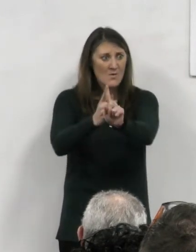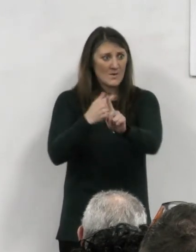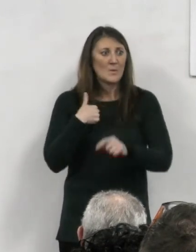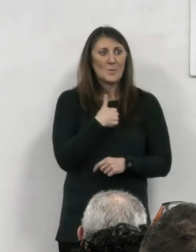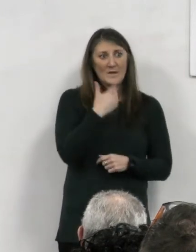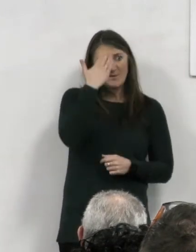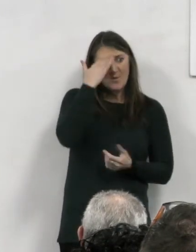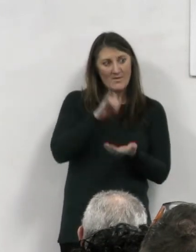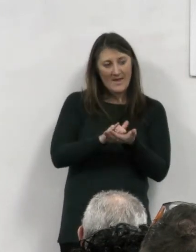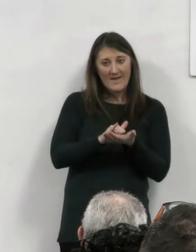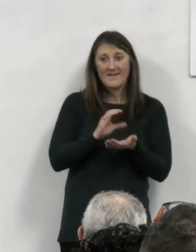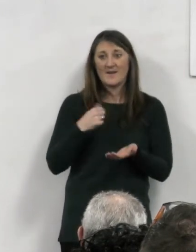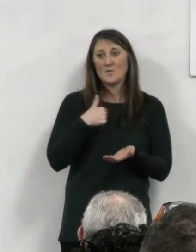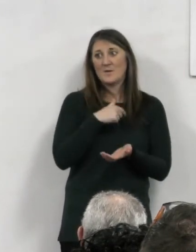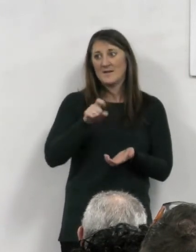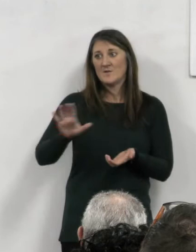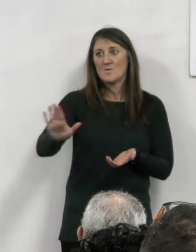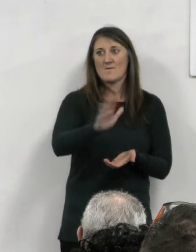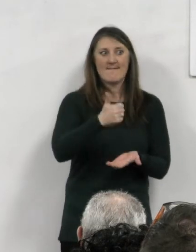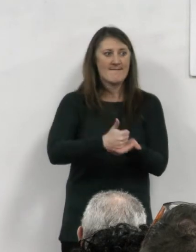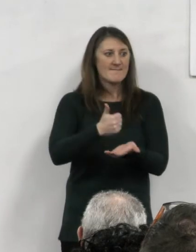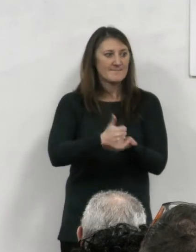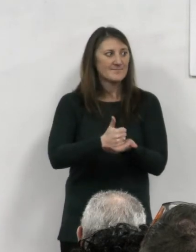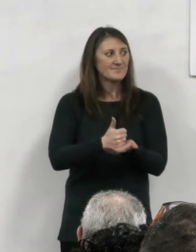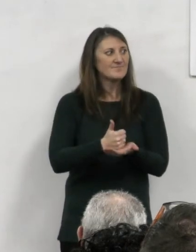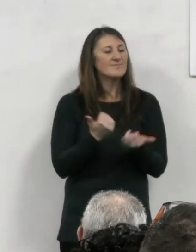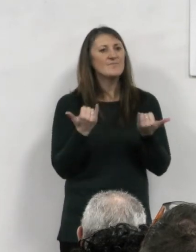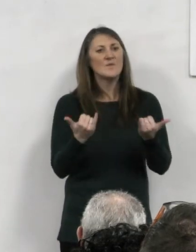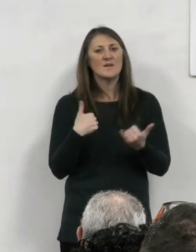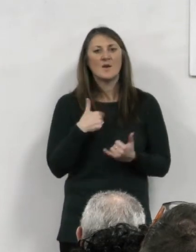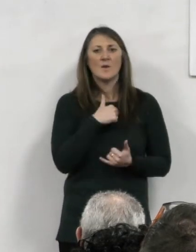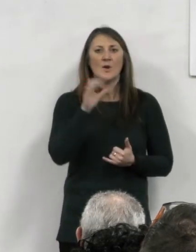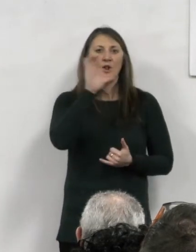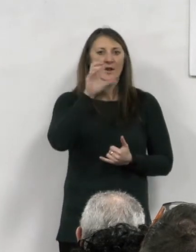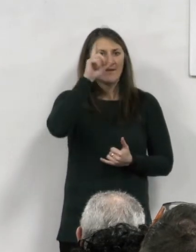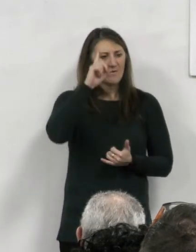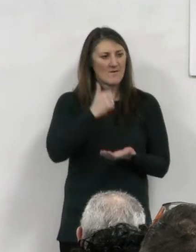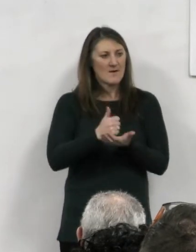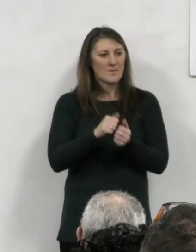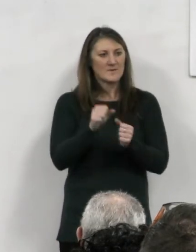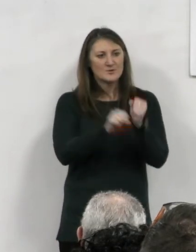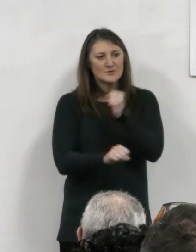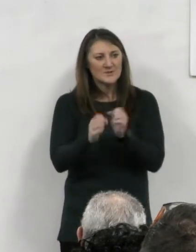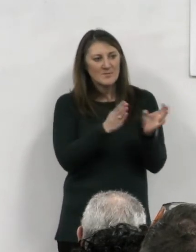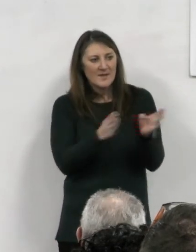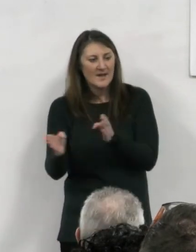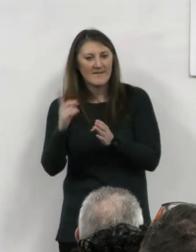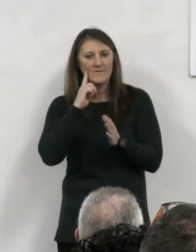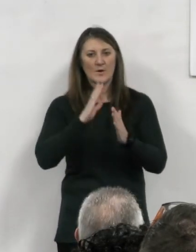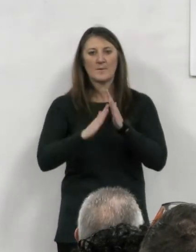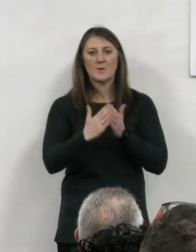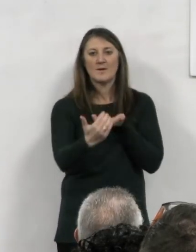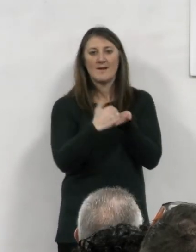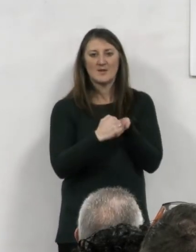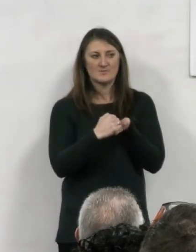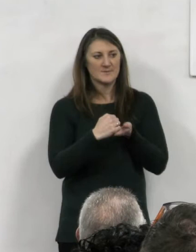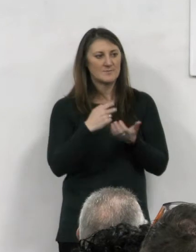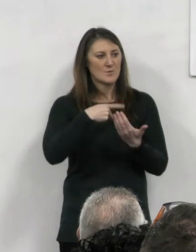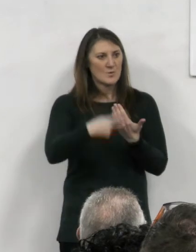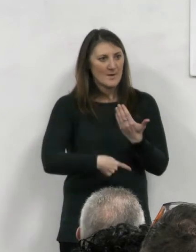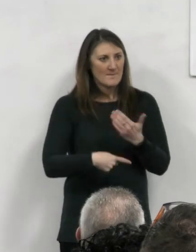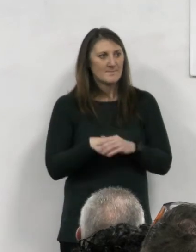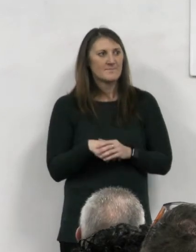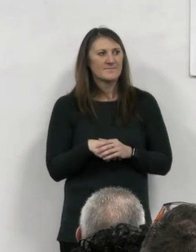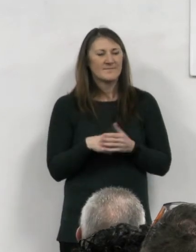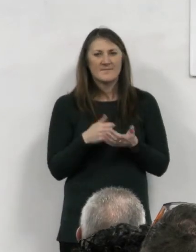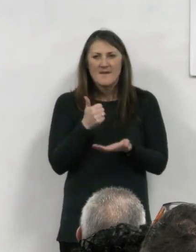that's why we need your help. Right now, we're looking for help with our strategic planning of our community engagement program, to understand how